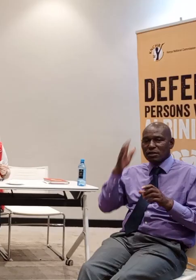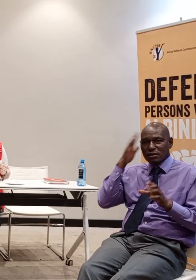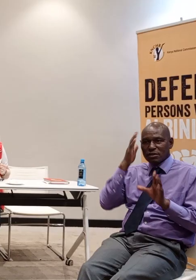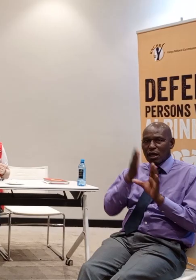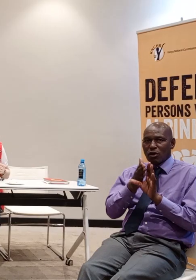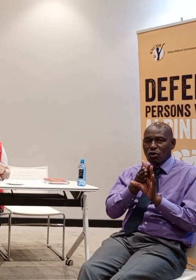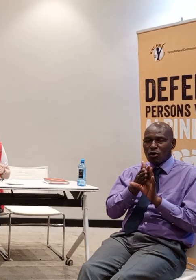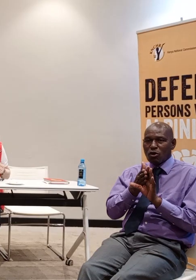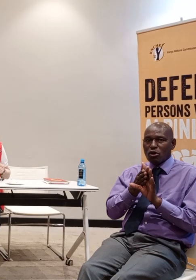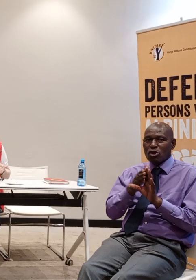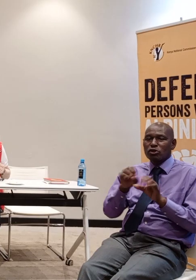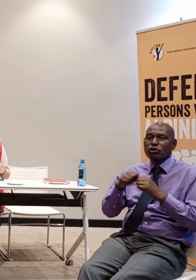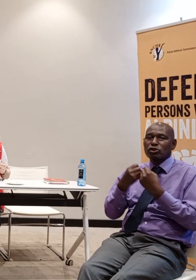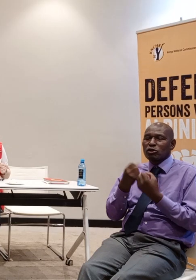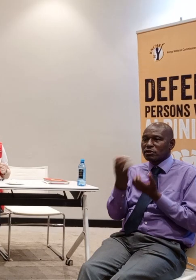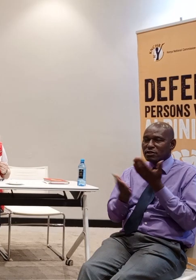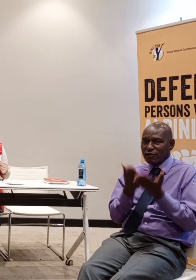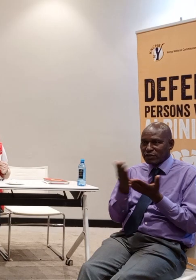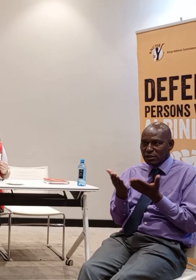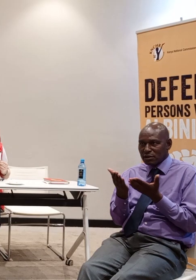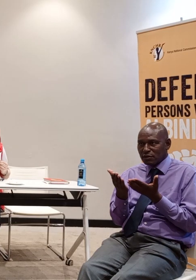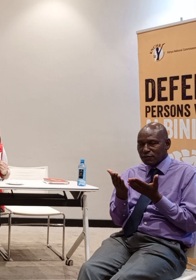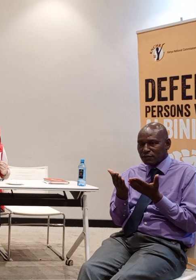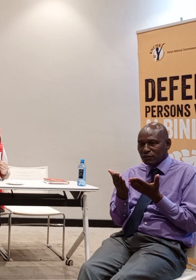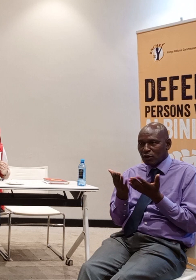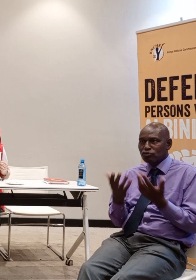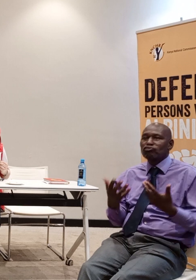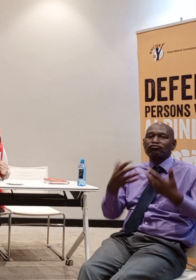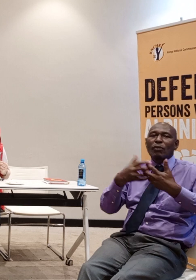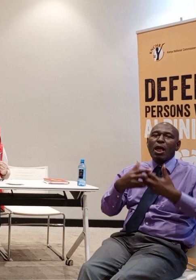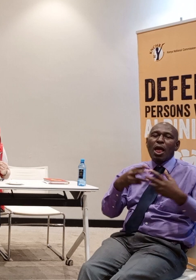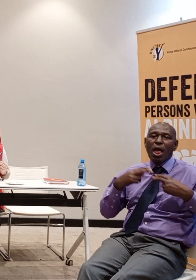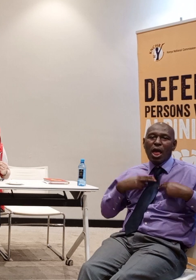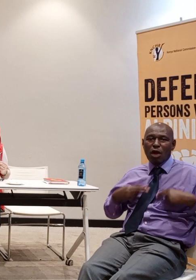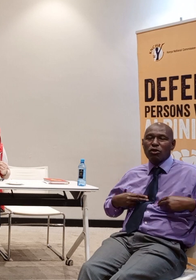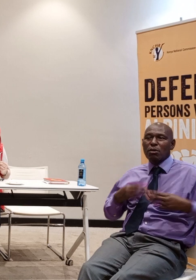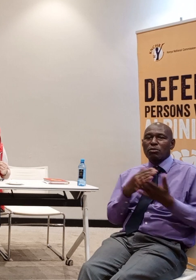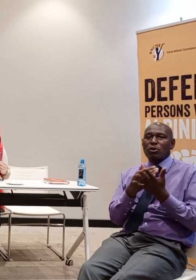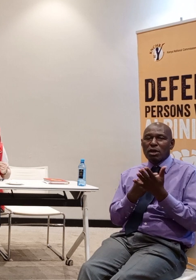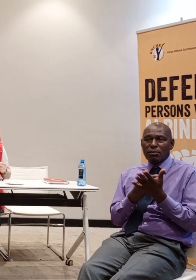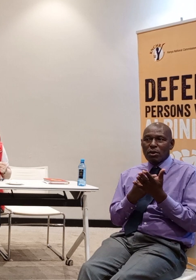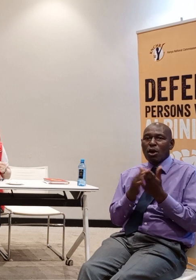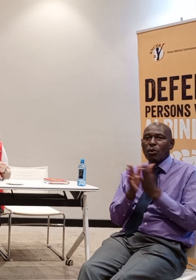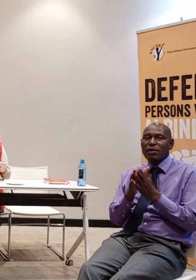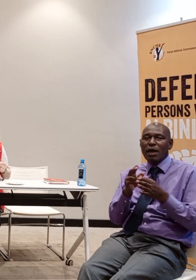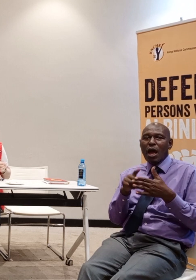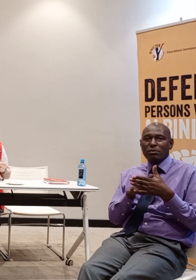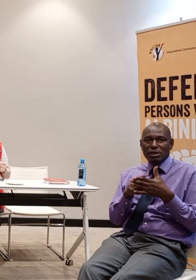and space structures to integrate health programs into albinism.